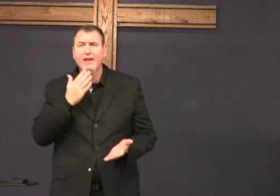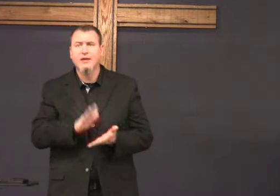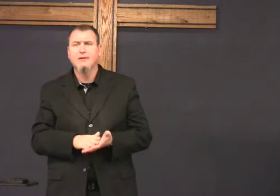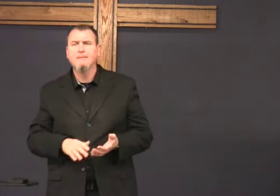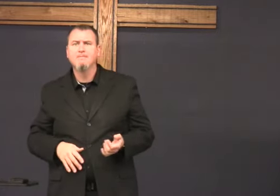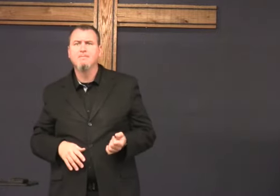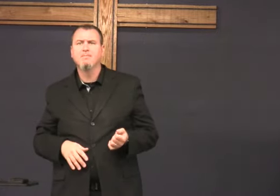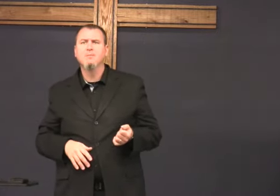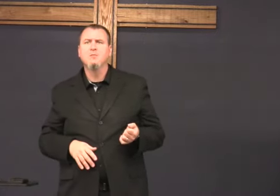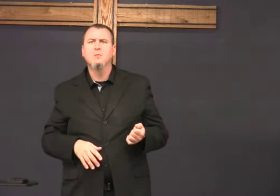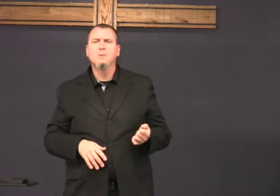it